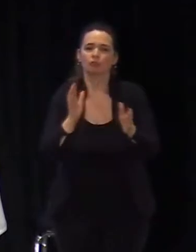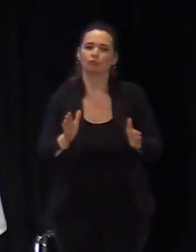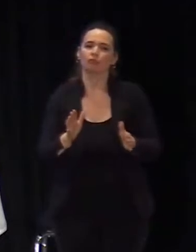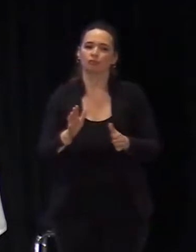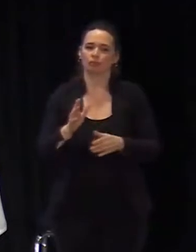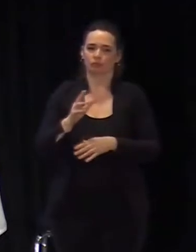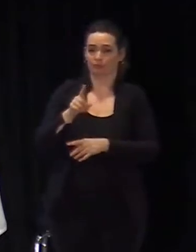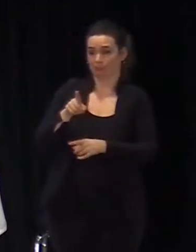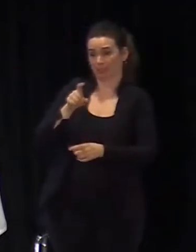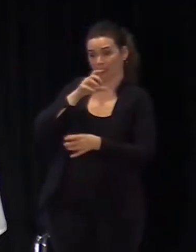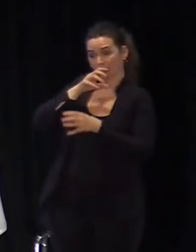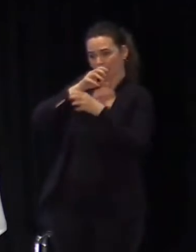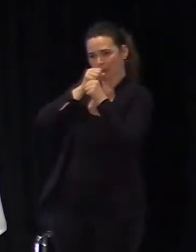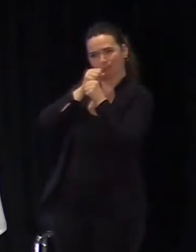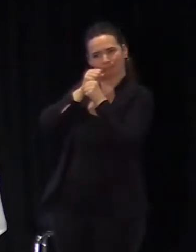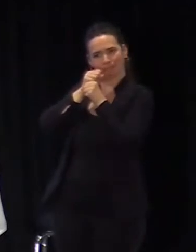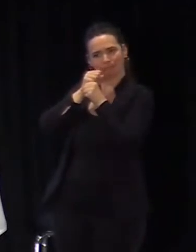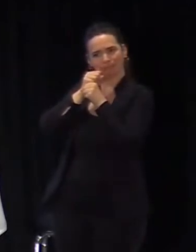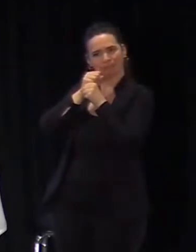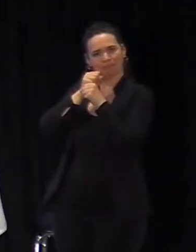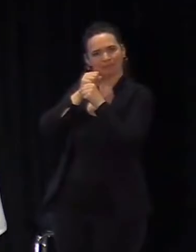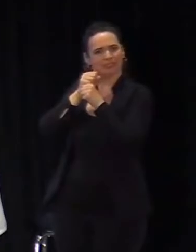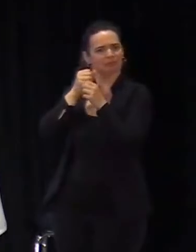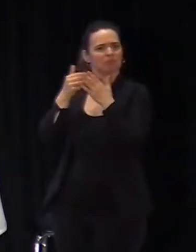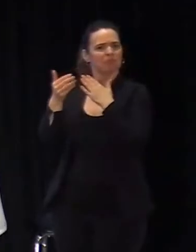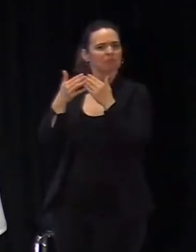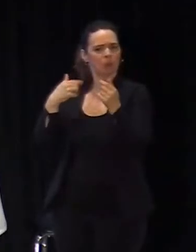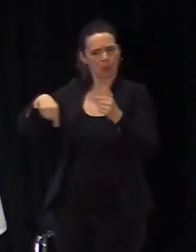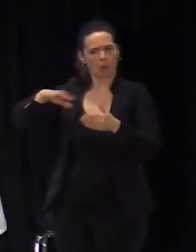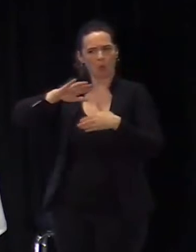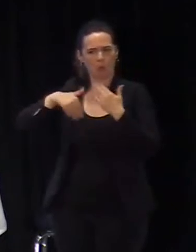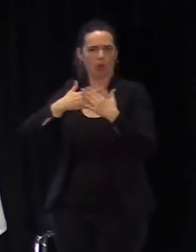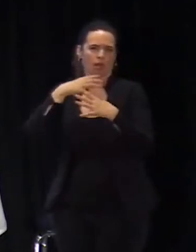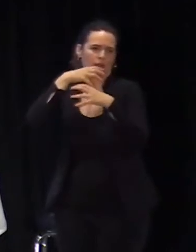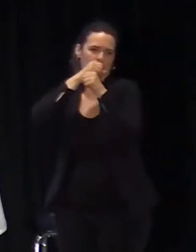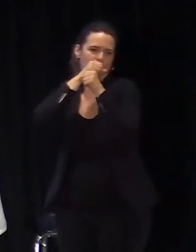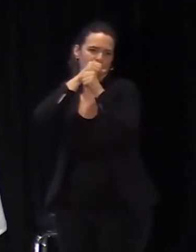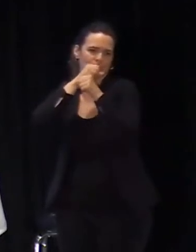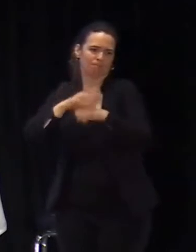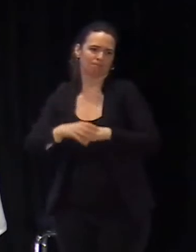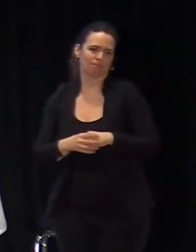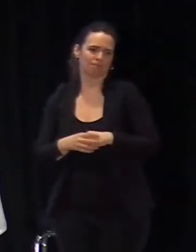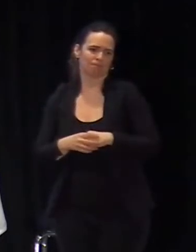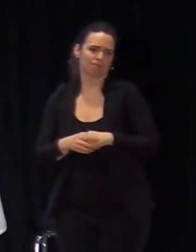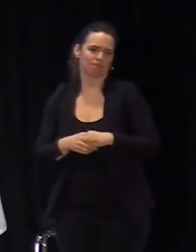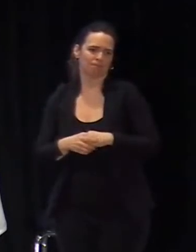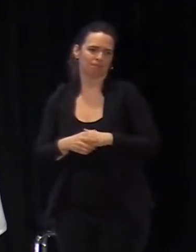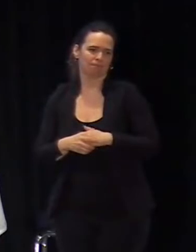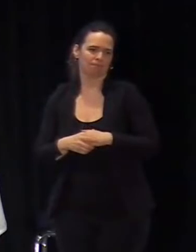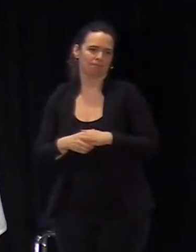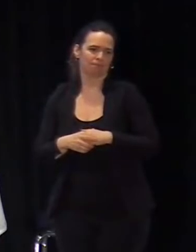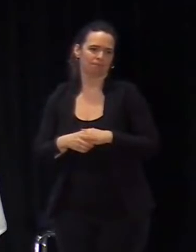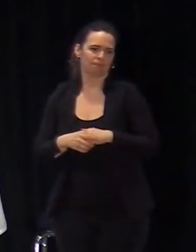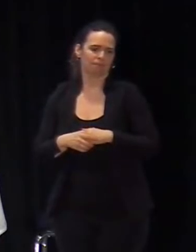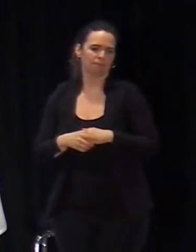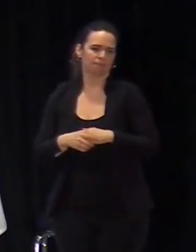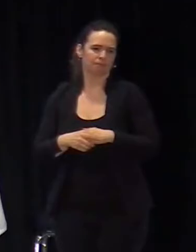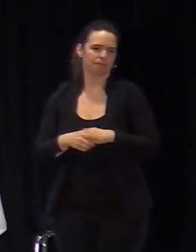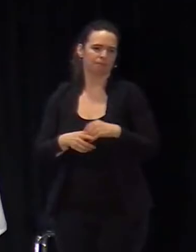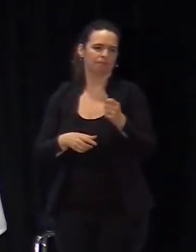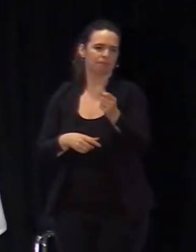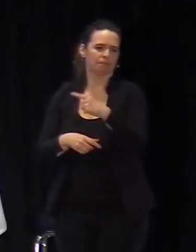Thursday. County Executive, I have a question. We spoke with a woman today who said that she was able to schedule her appointment.